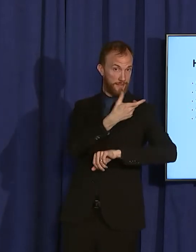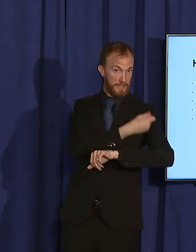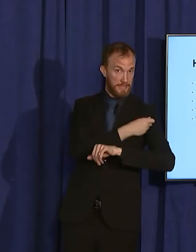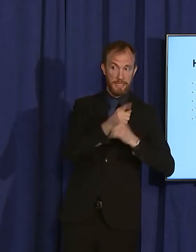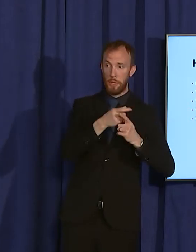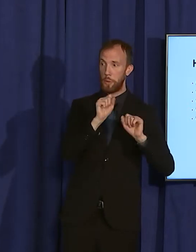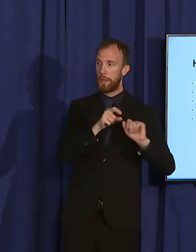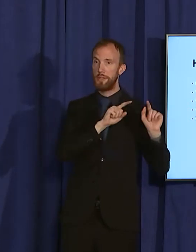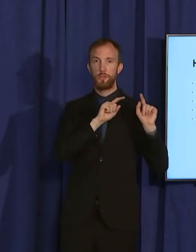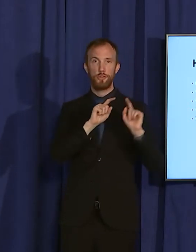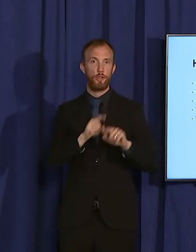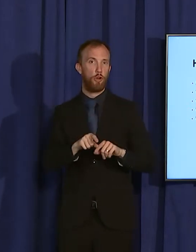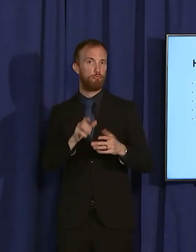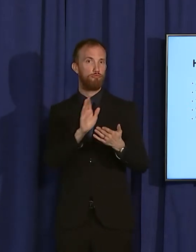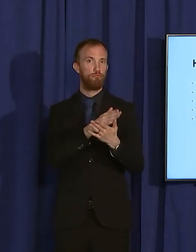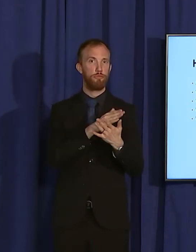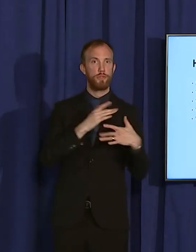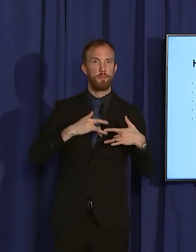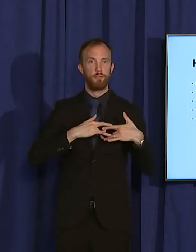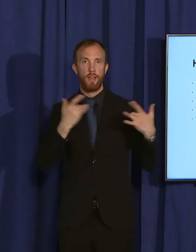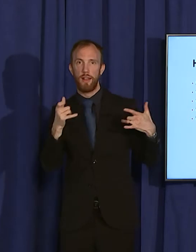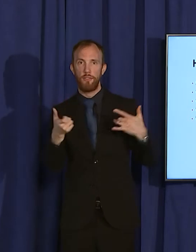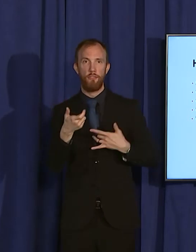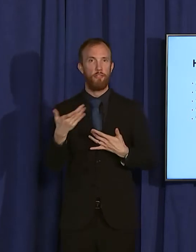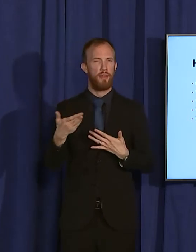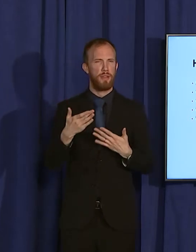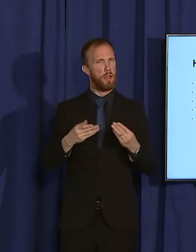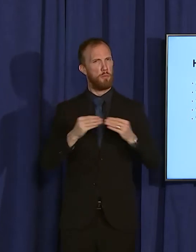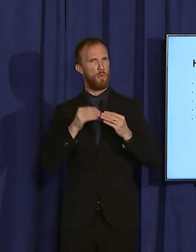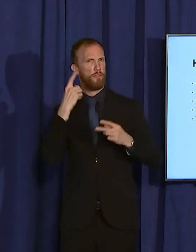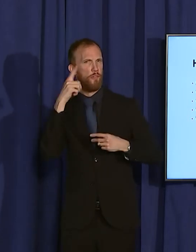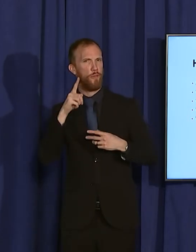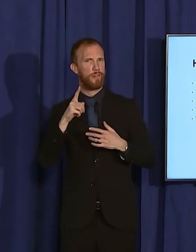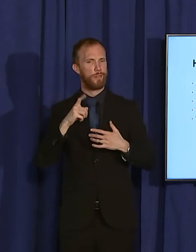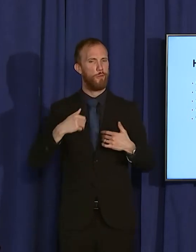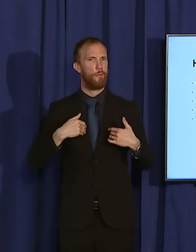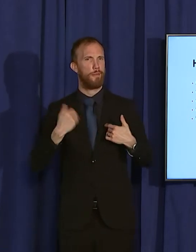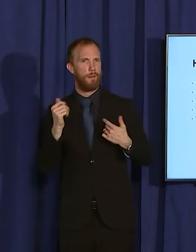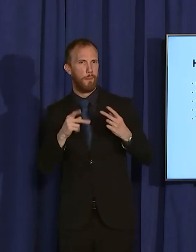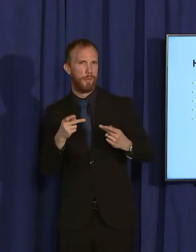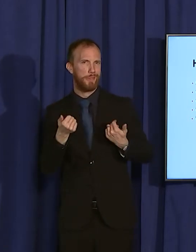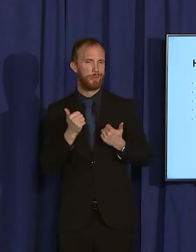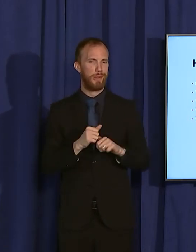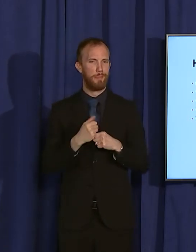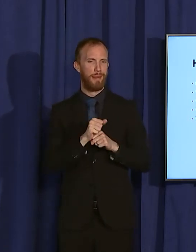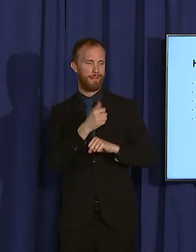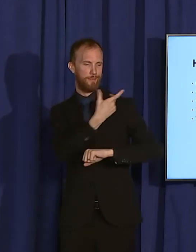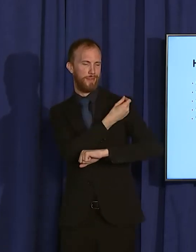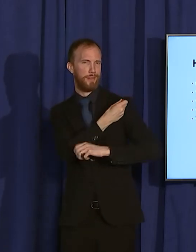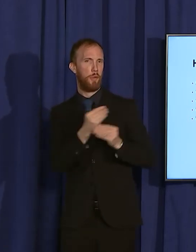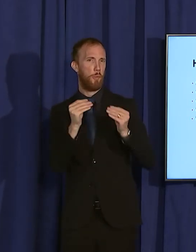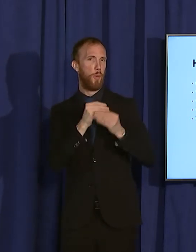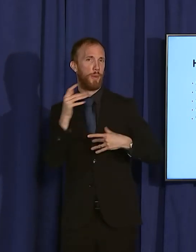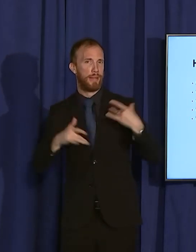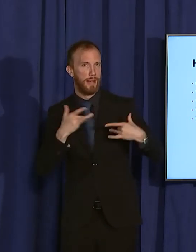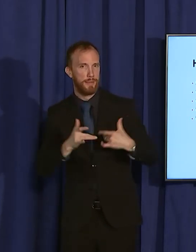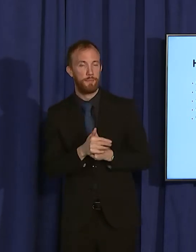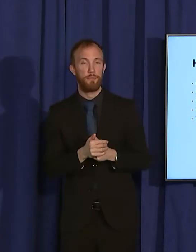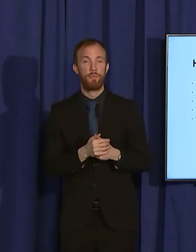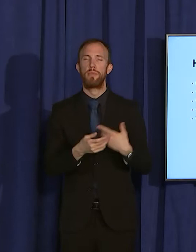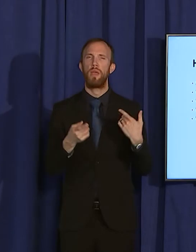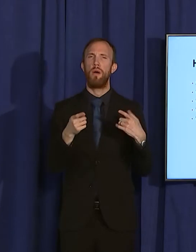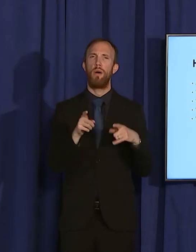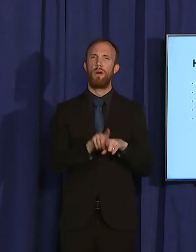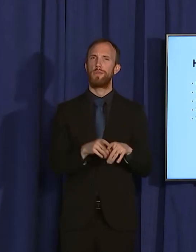into an event, and really thinking particularly for younger people, how can we make vaccines something that people are excited about getting? And then, as I mentioned, a